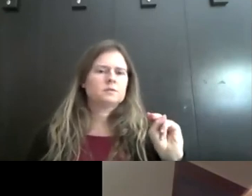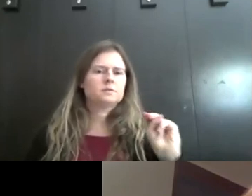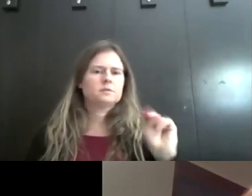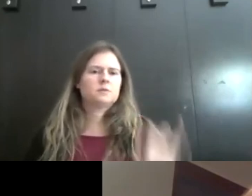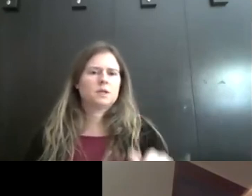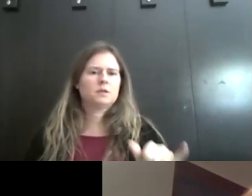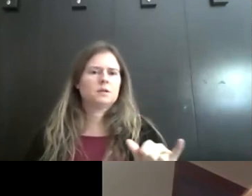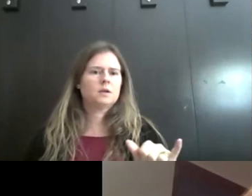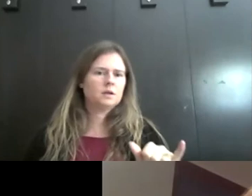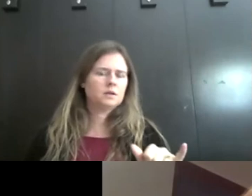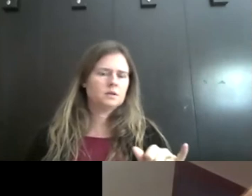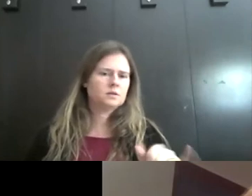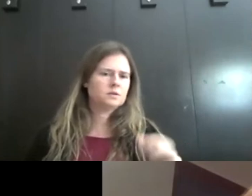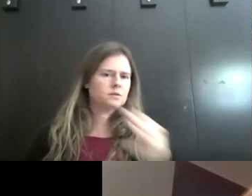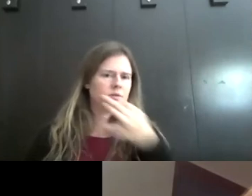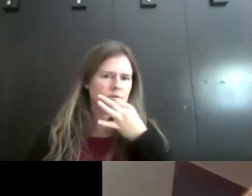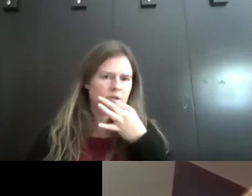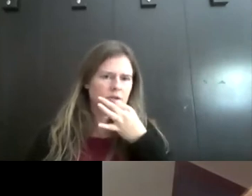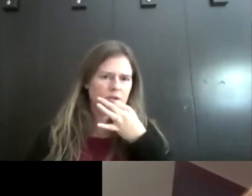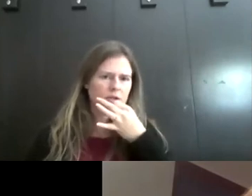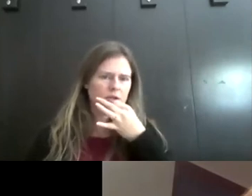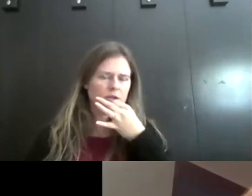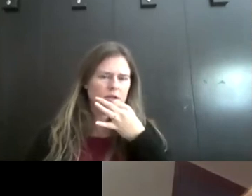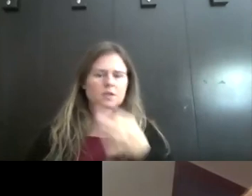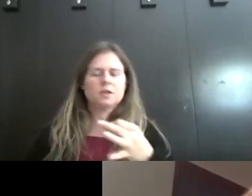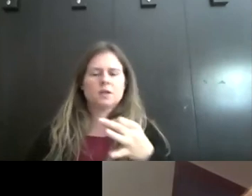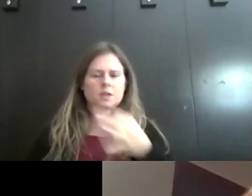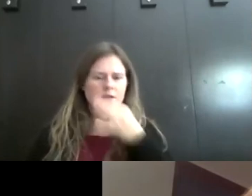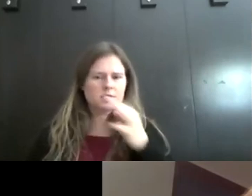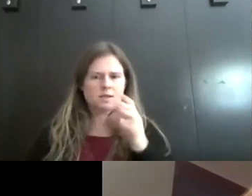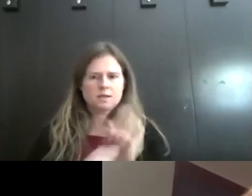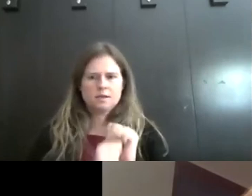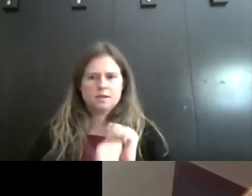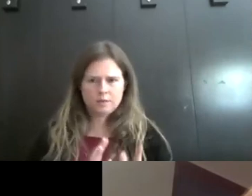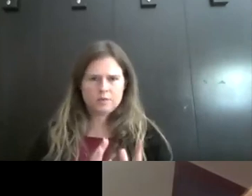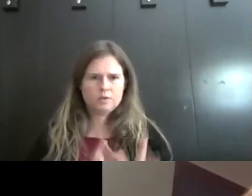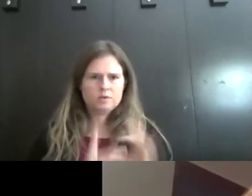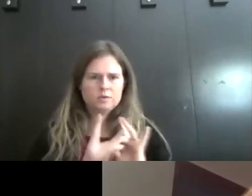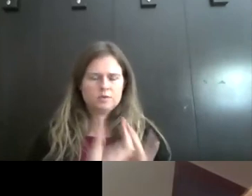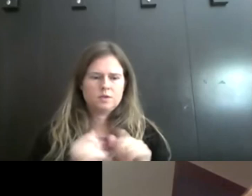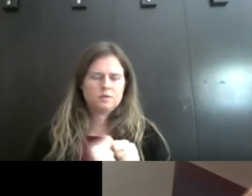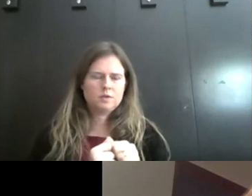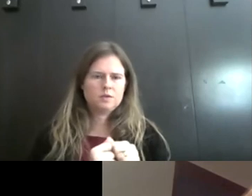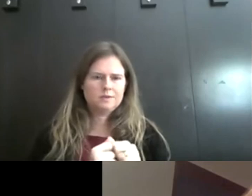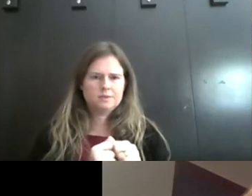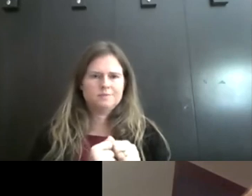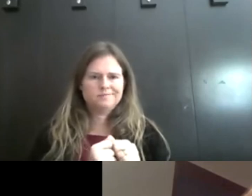Pomos were great basket weavers. We were highly skilled people when it comes to craftsmanship.